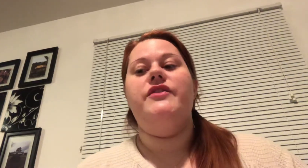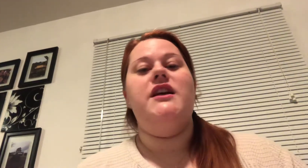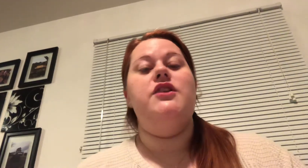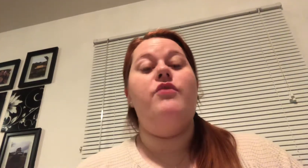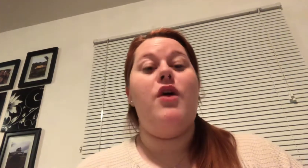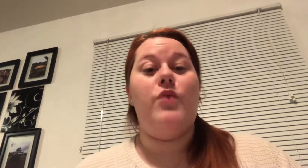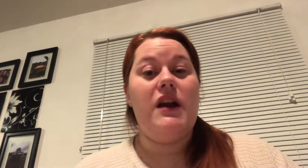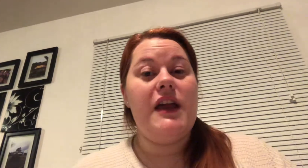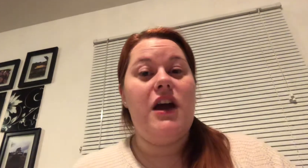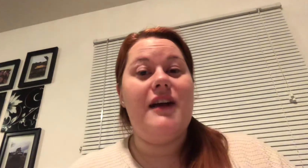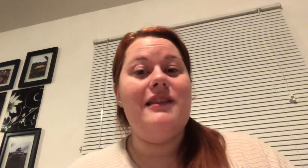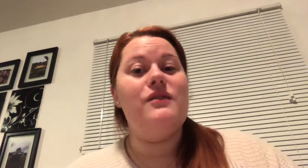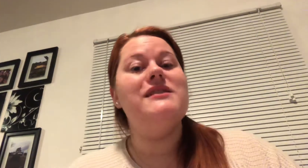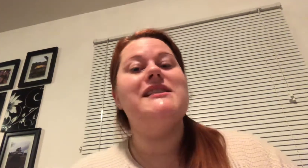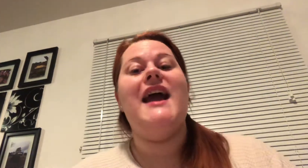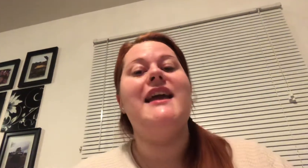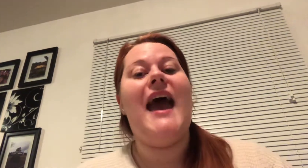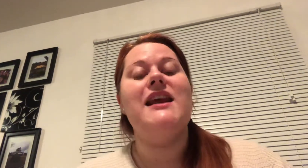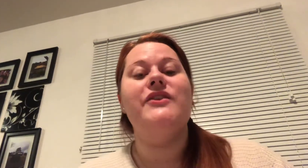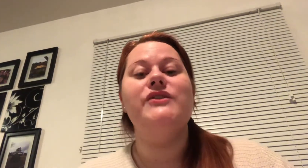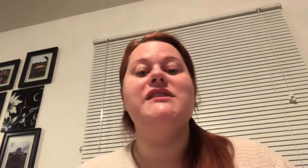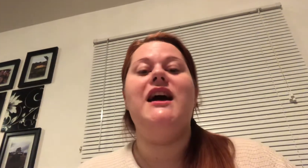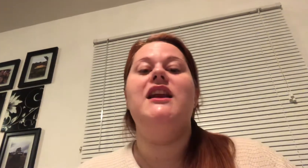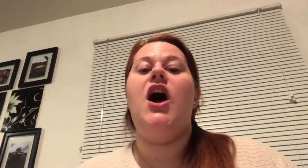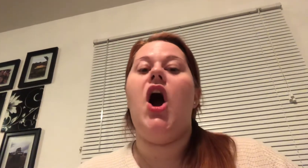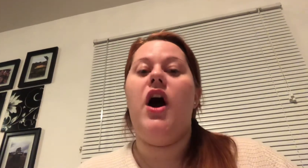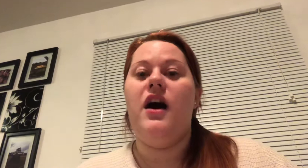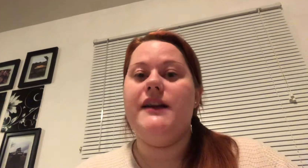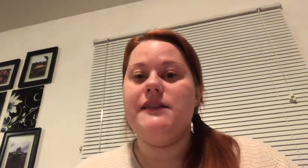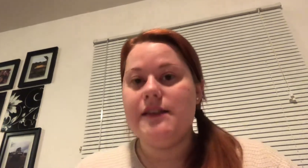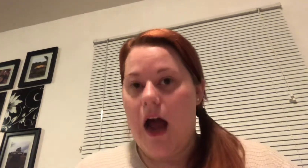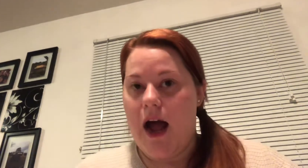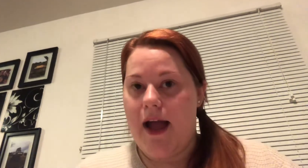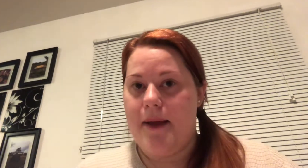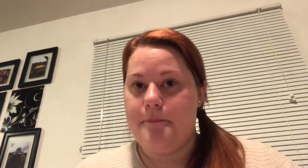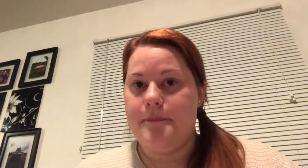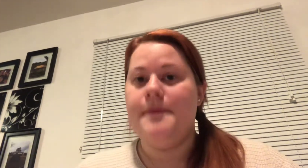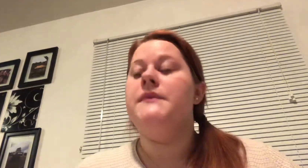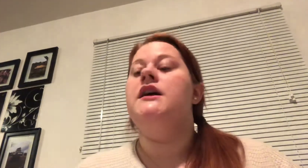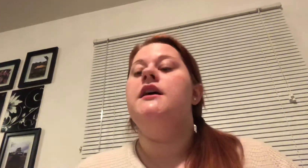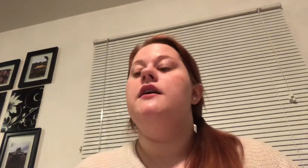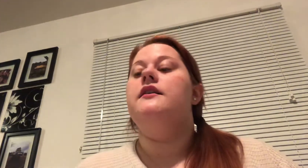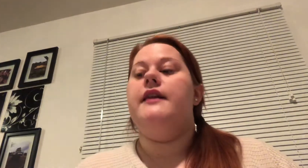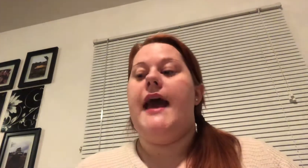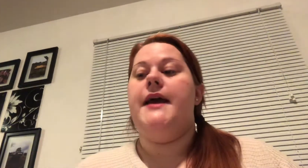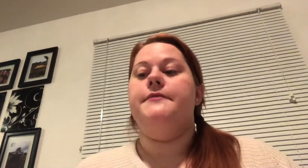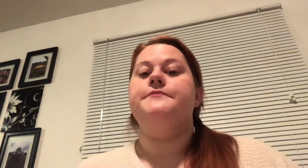you are working on those and getting those done on time. Okay.